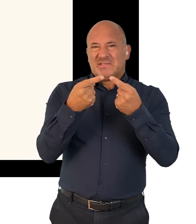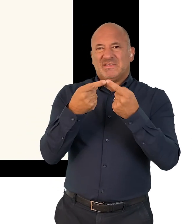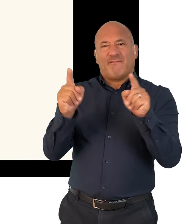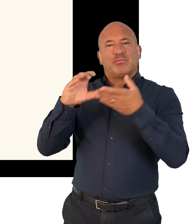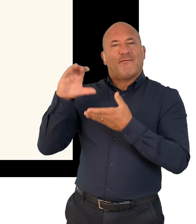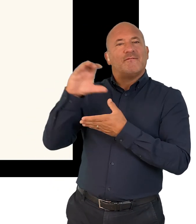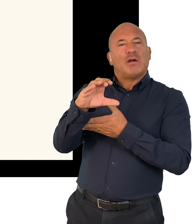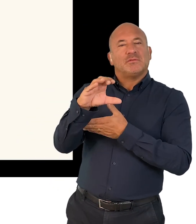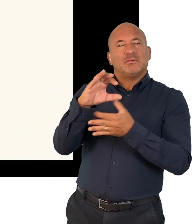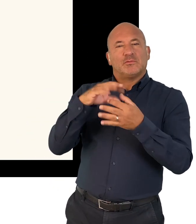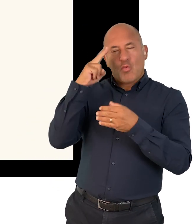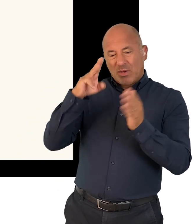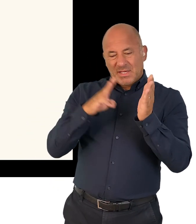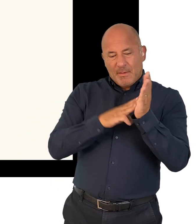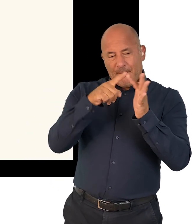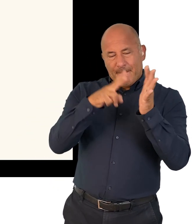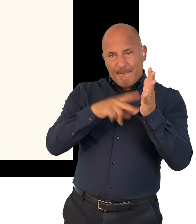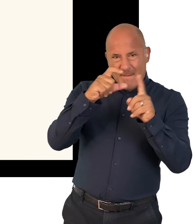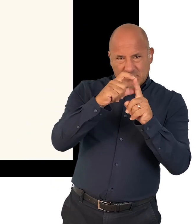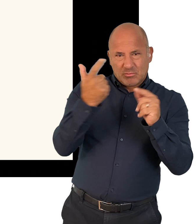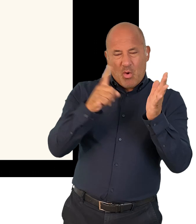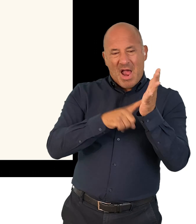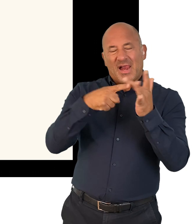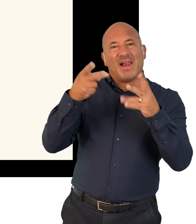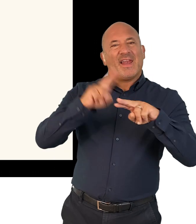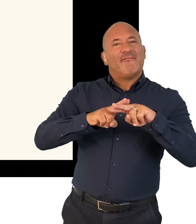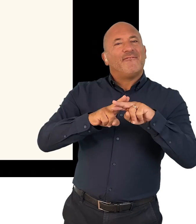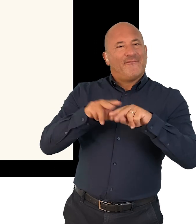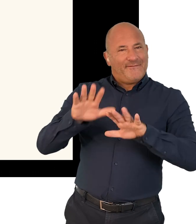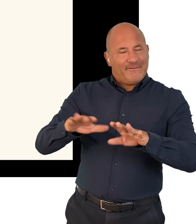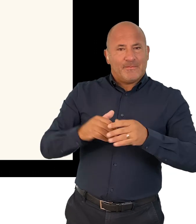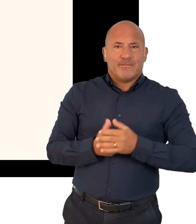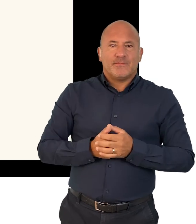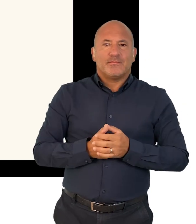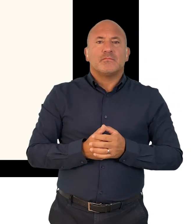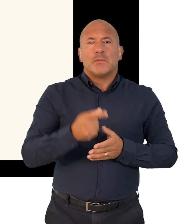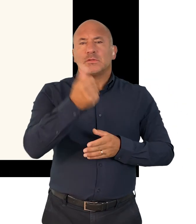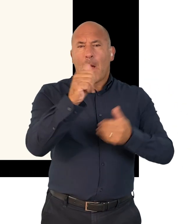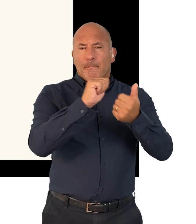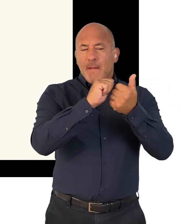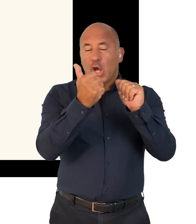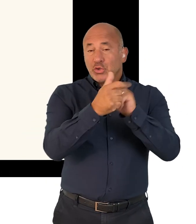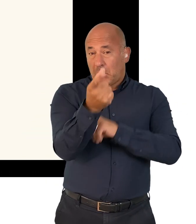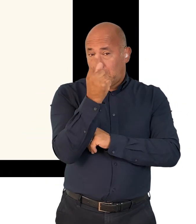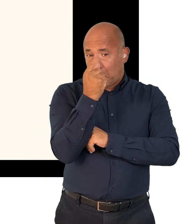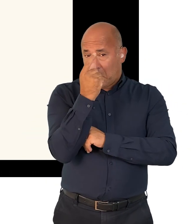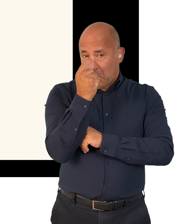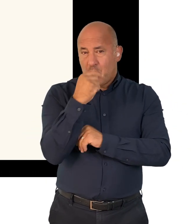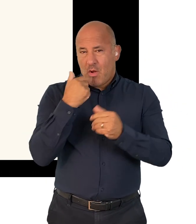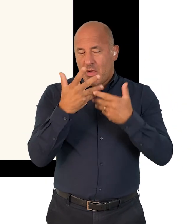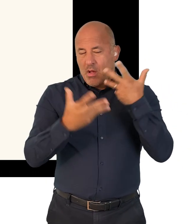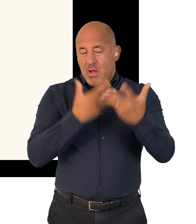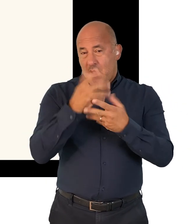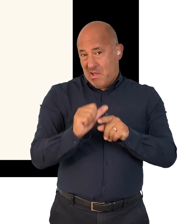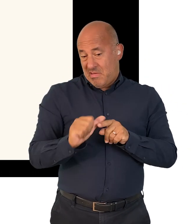served by separate forms to support this, MEND and LIF. Certain partnerships are eligible, and we'll give you